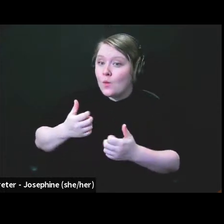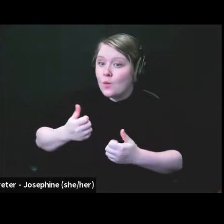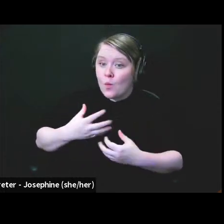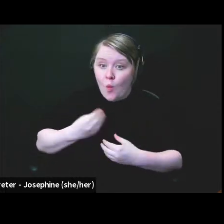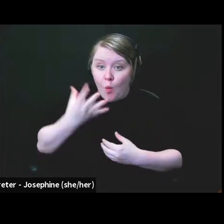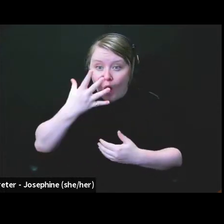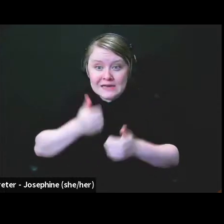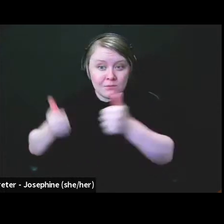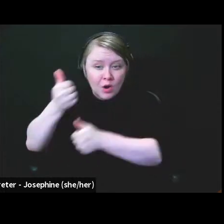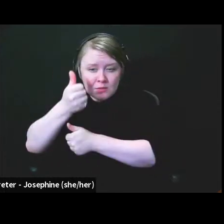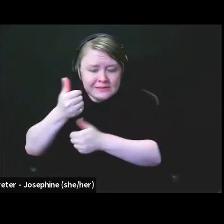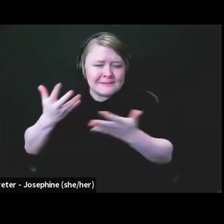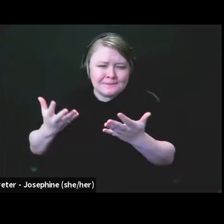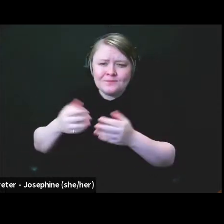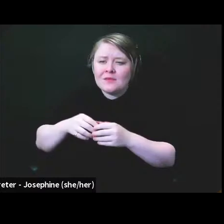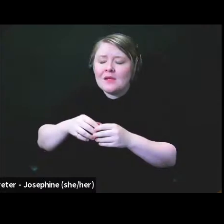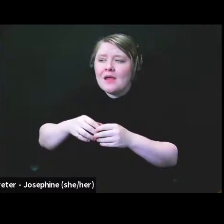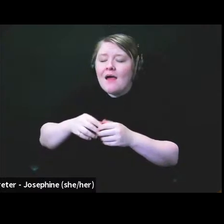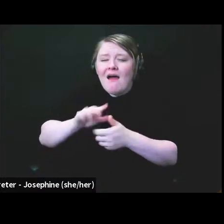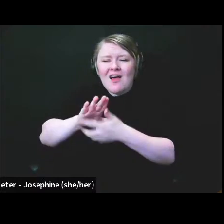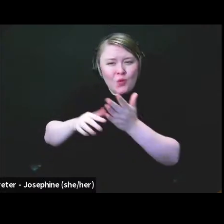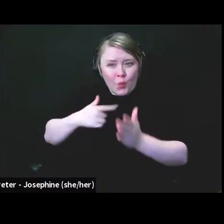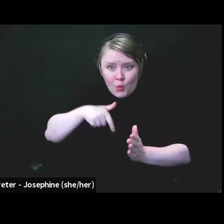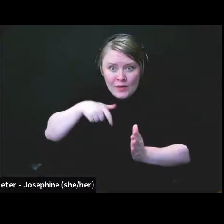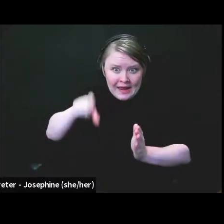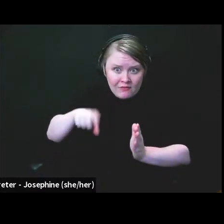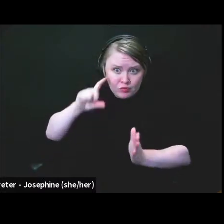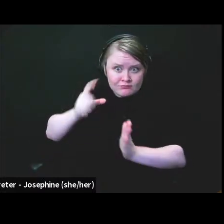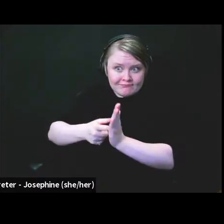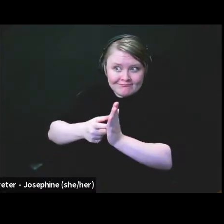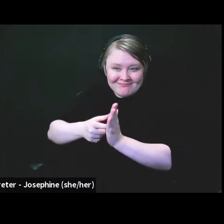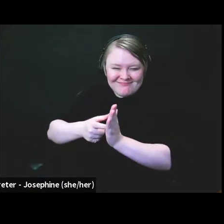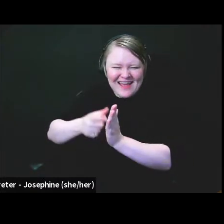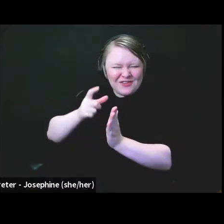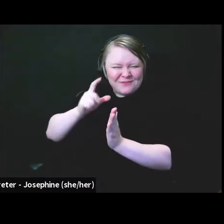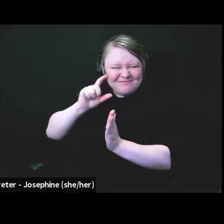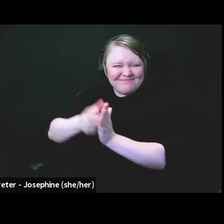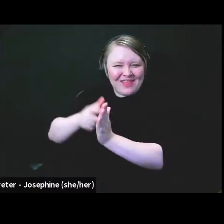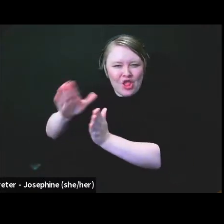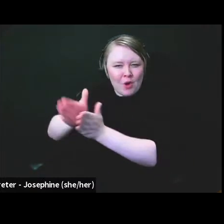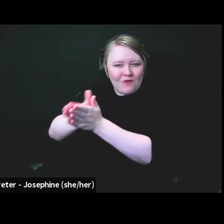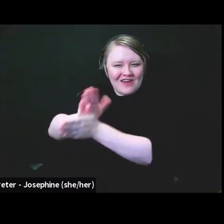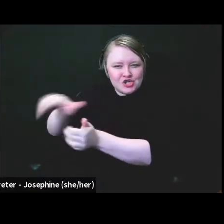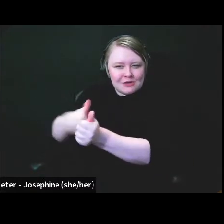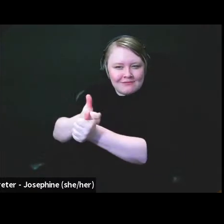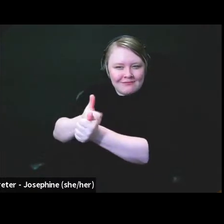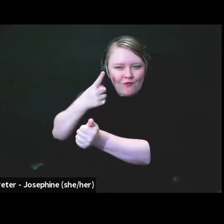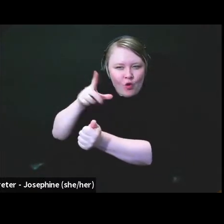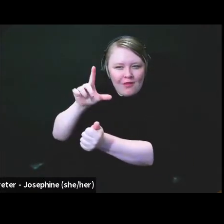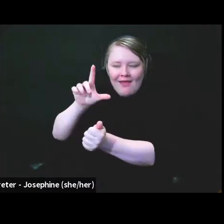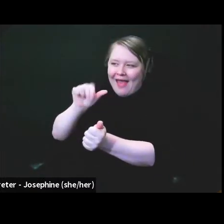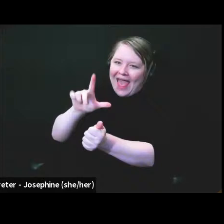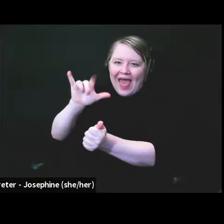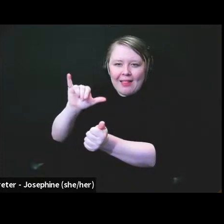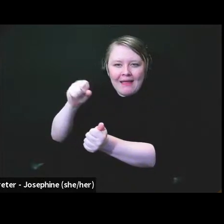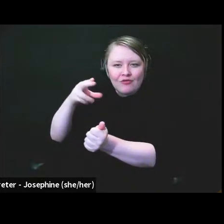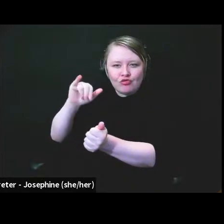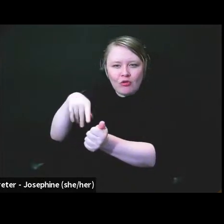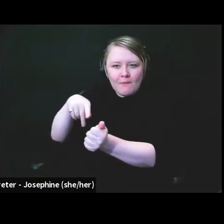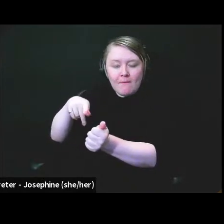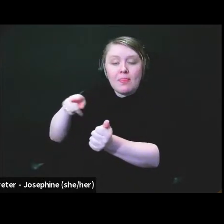And so we have to recognize that sometimes people's motivation to allyship is to feel better about